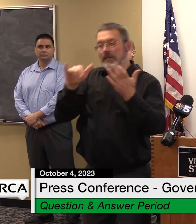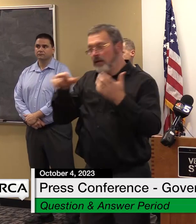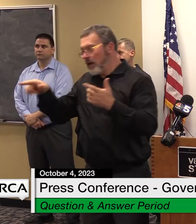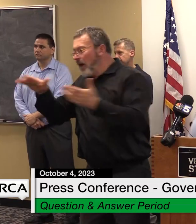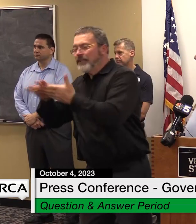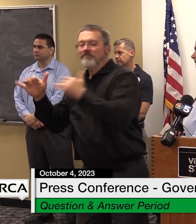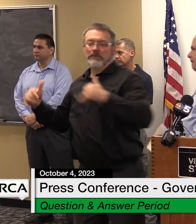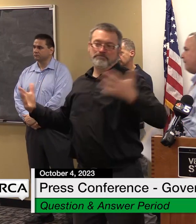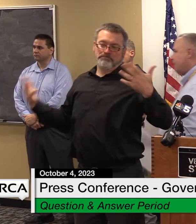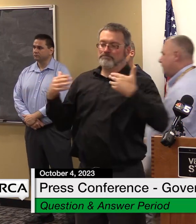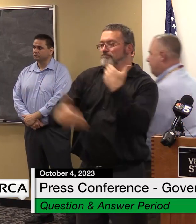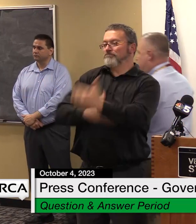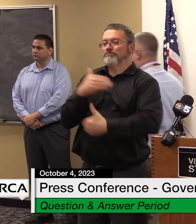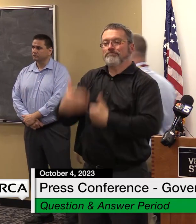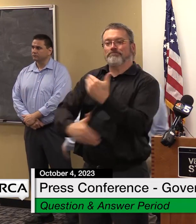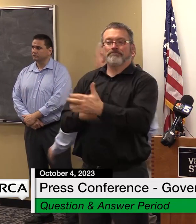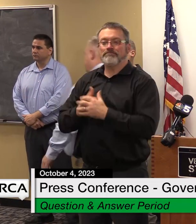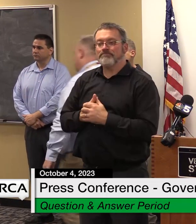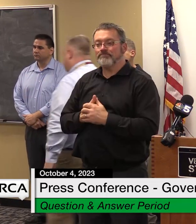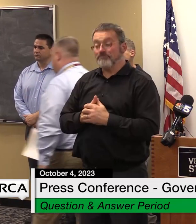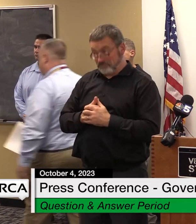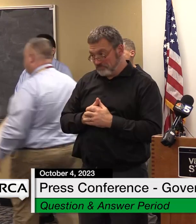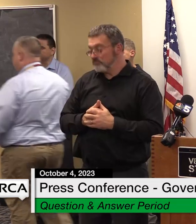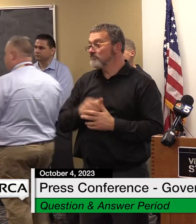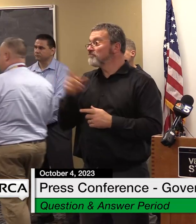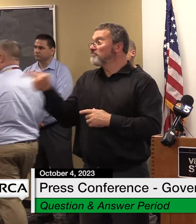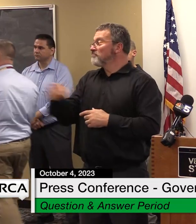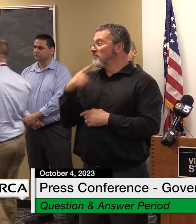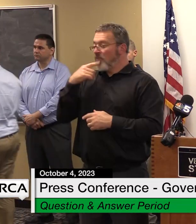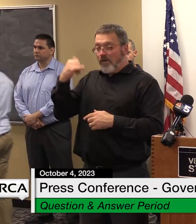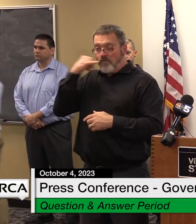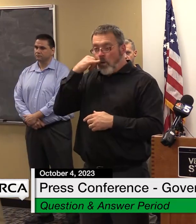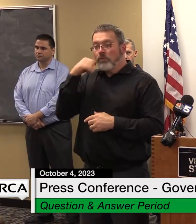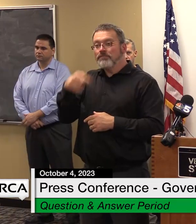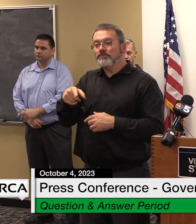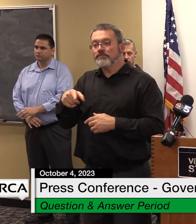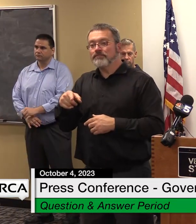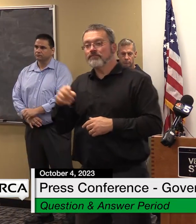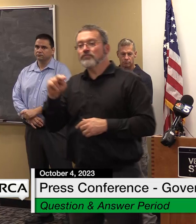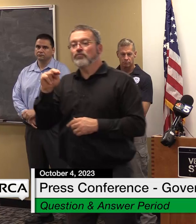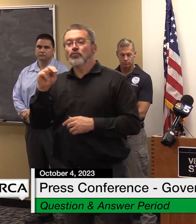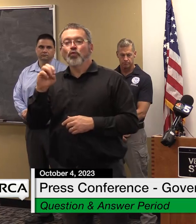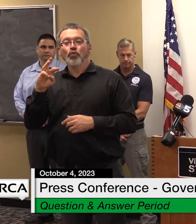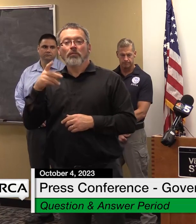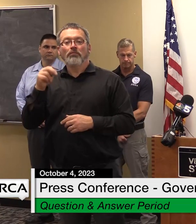Got a few folks on the phone. So we'll start with Chris Roy, Newport Daily Express.